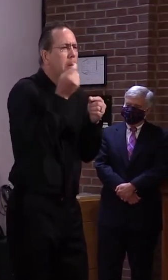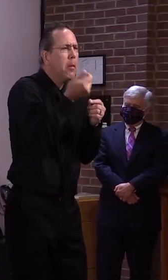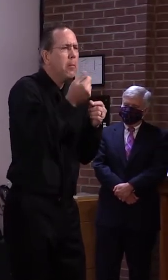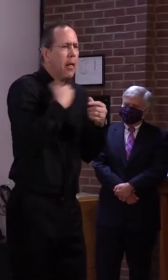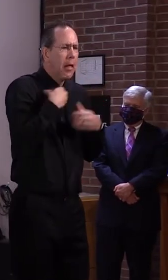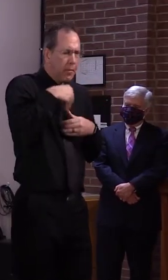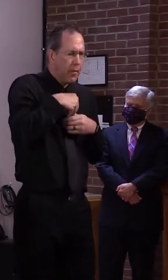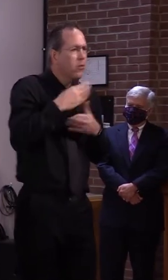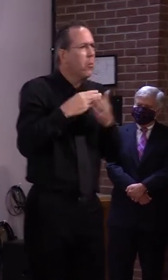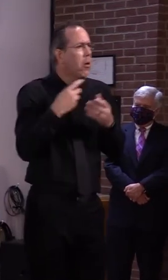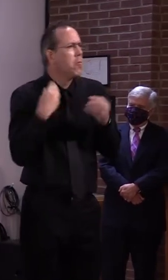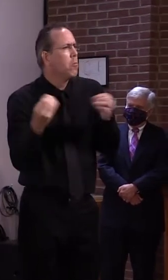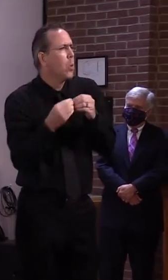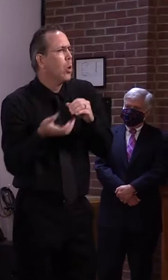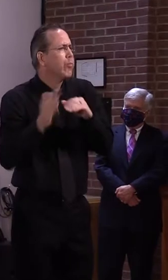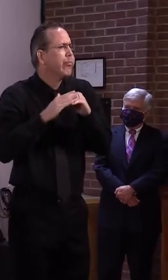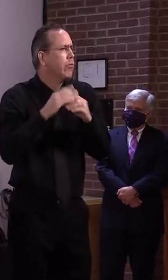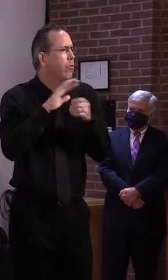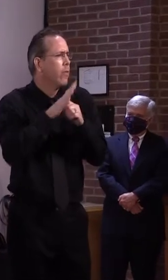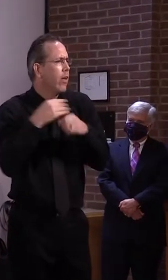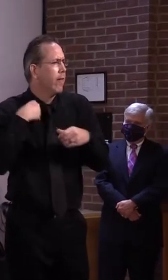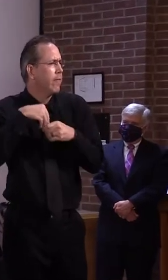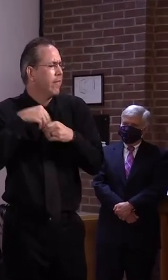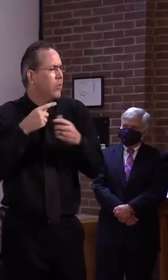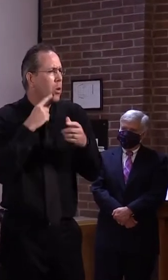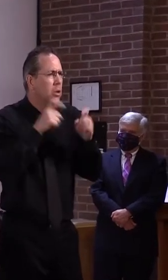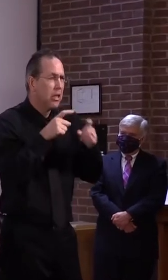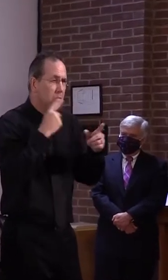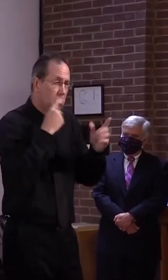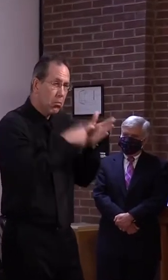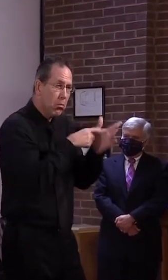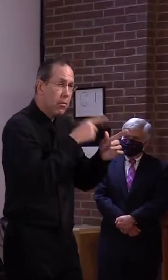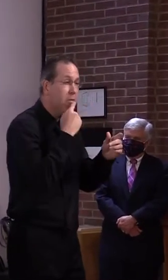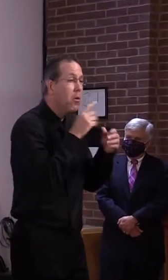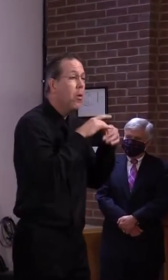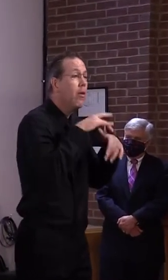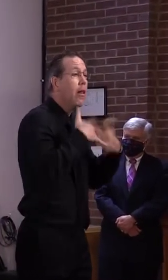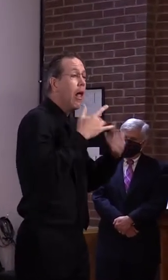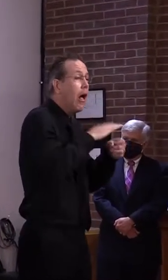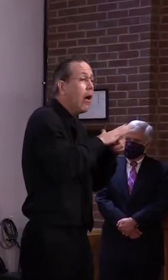which you still using the PCR test would pick up